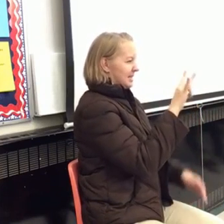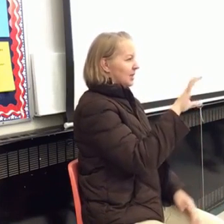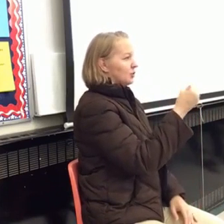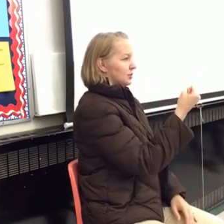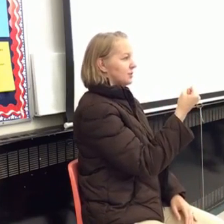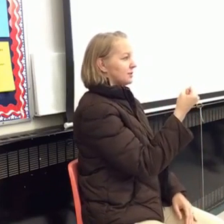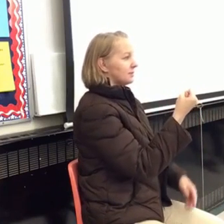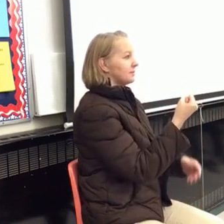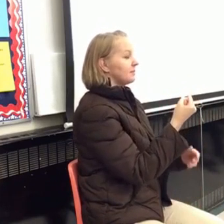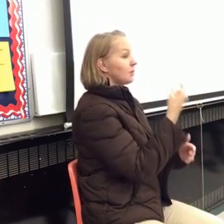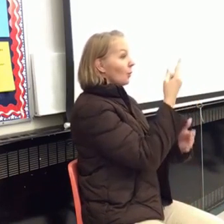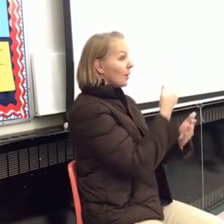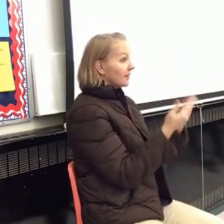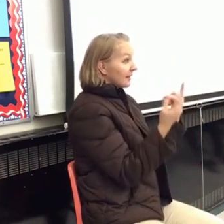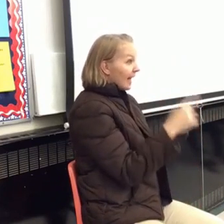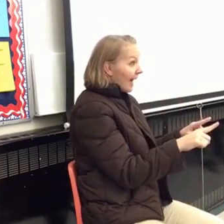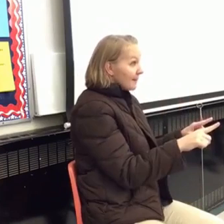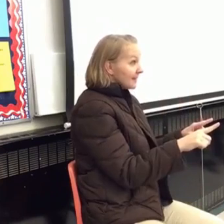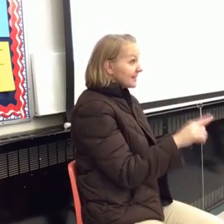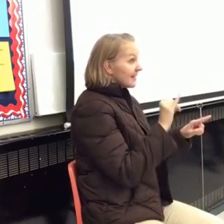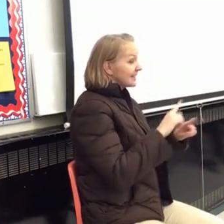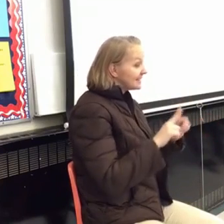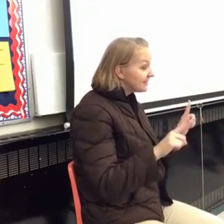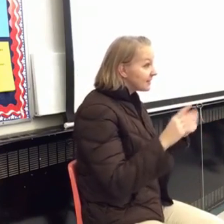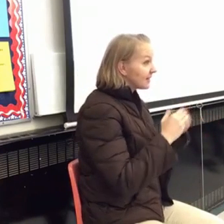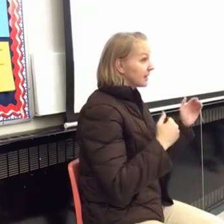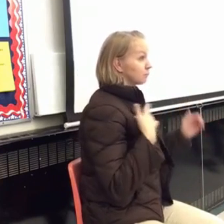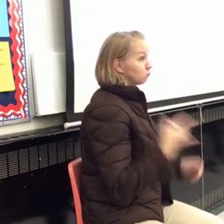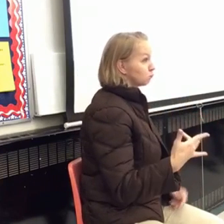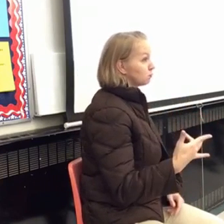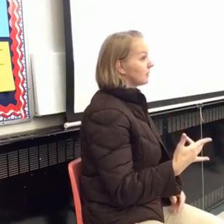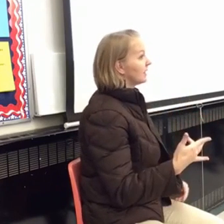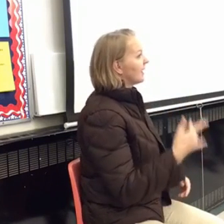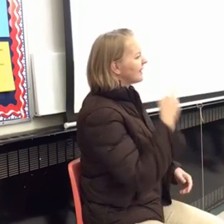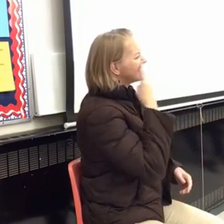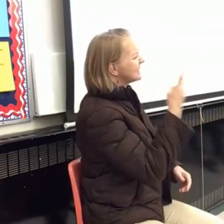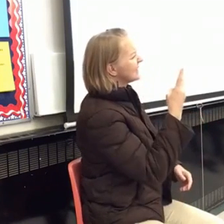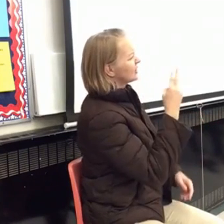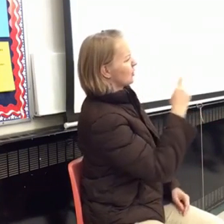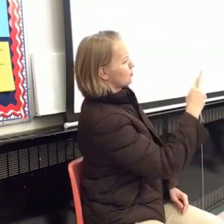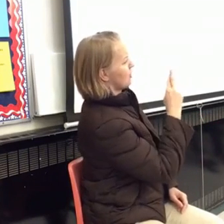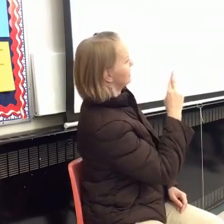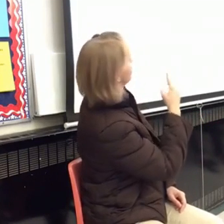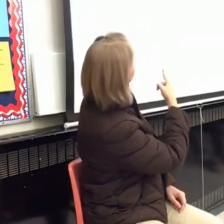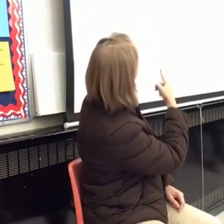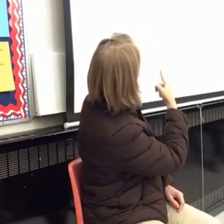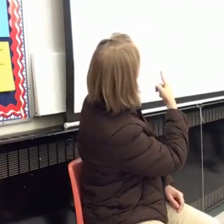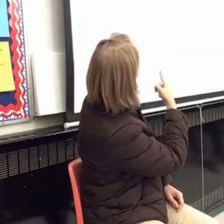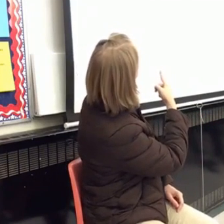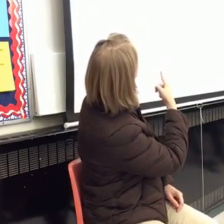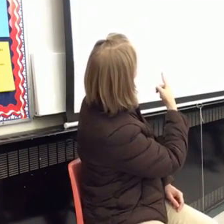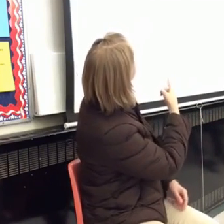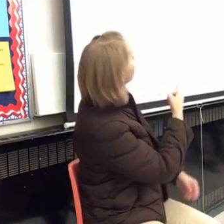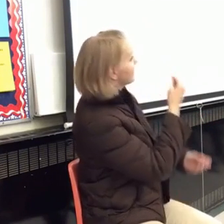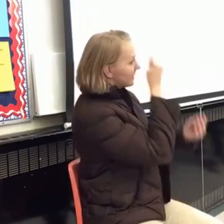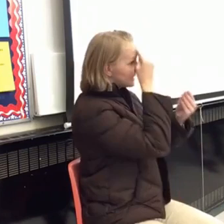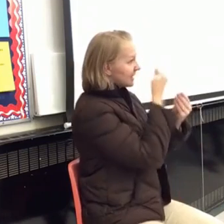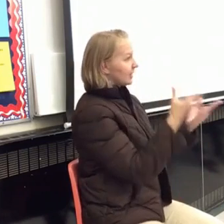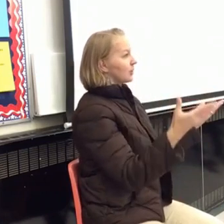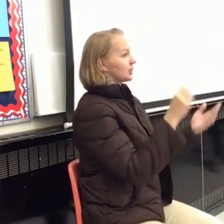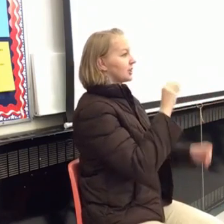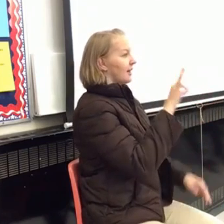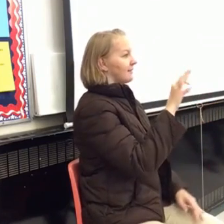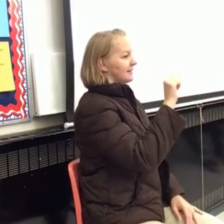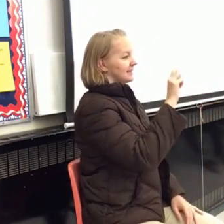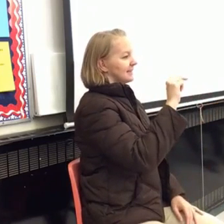happens during that is different than normal is going to be this thing that's on the right, which is this thing called the Declaration of Sentiments. Now,